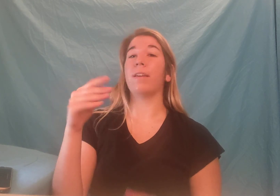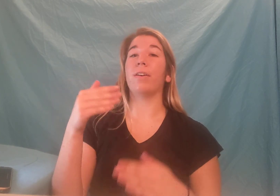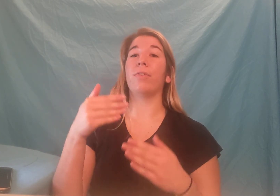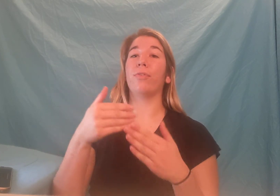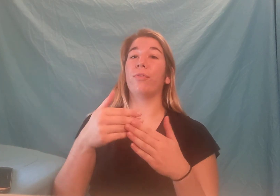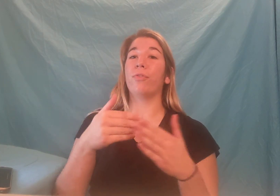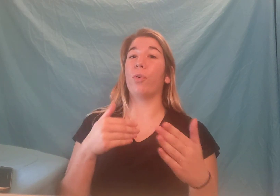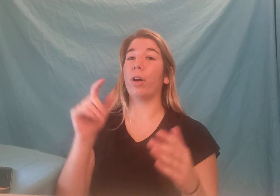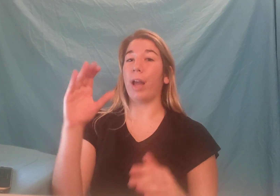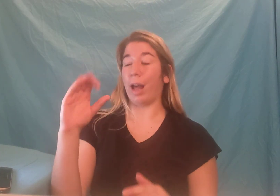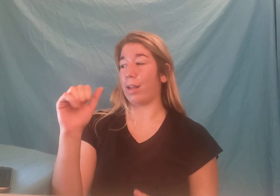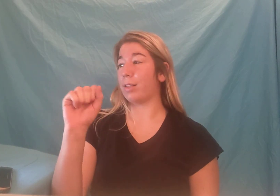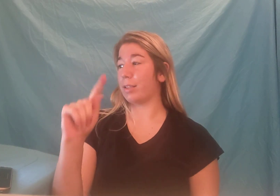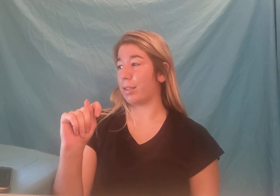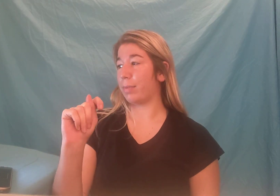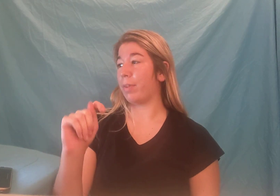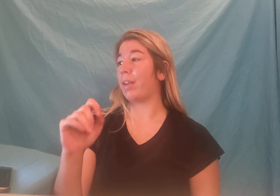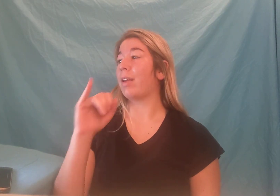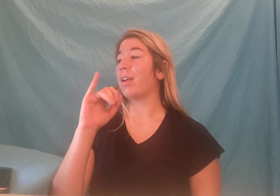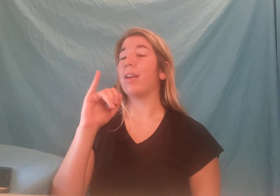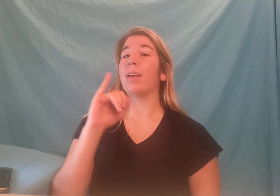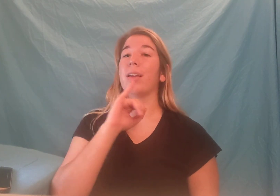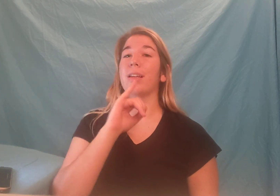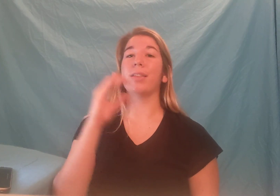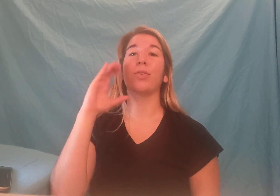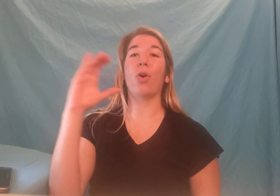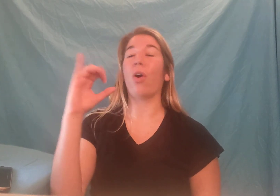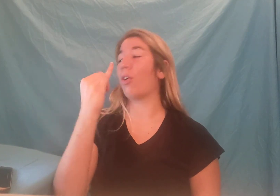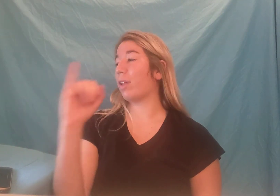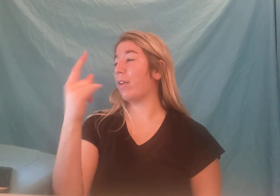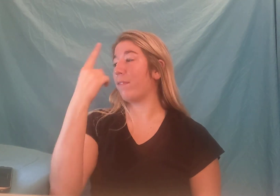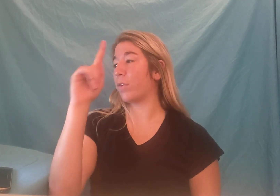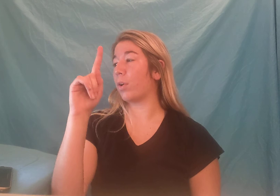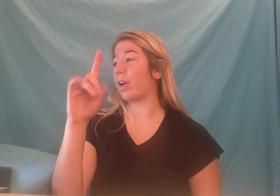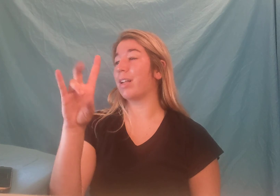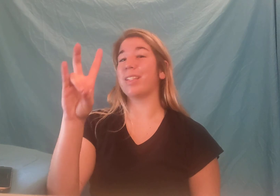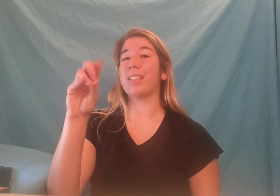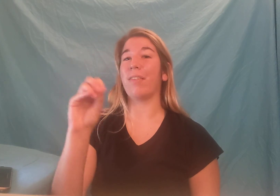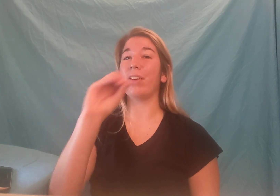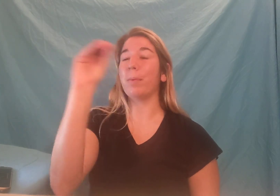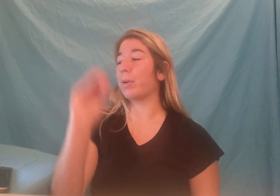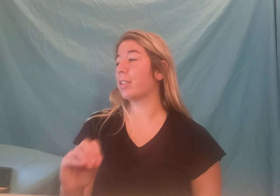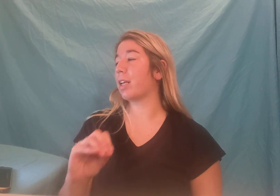The forecast is calling for 70%